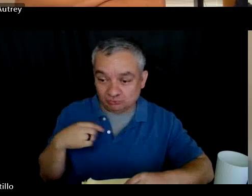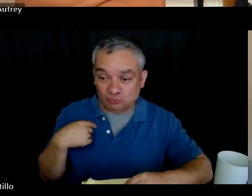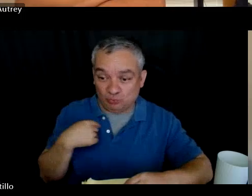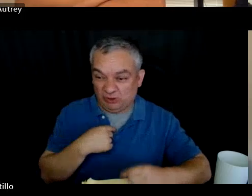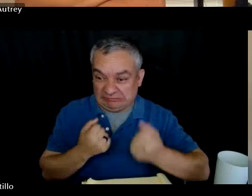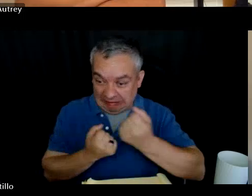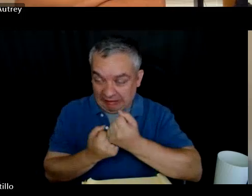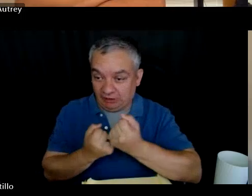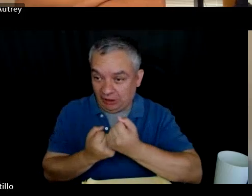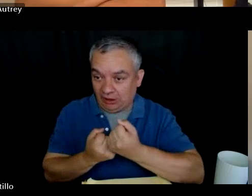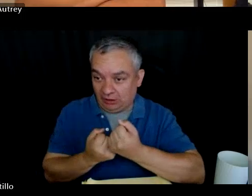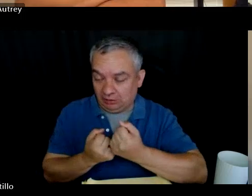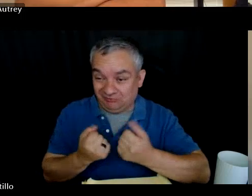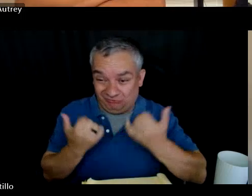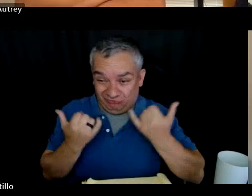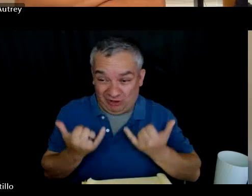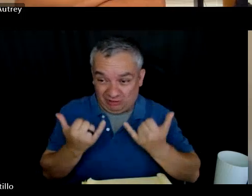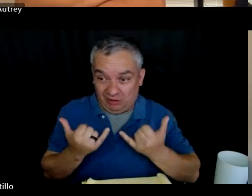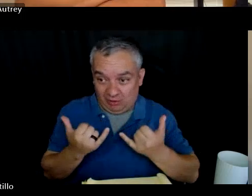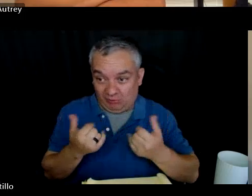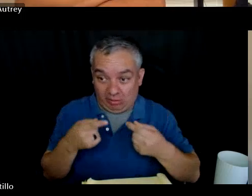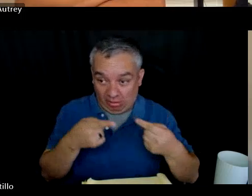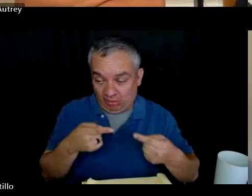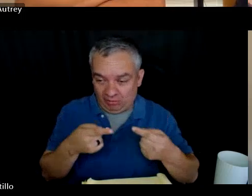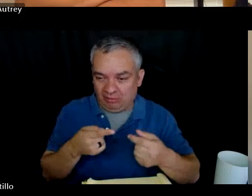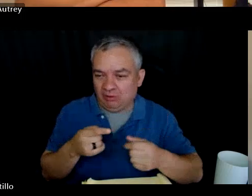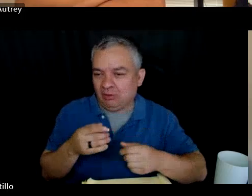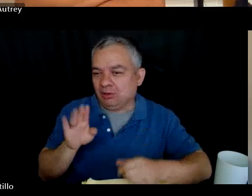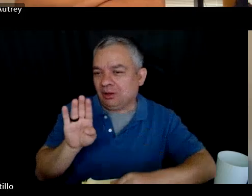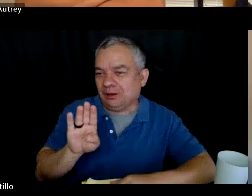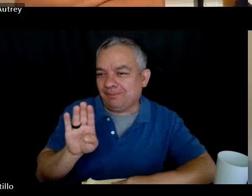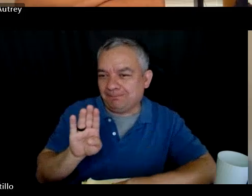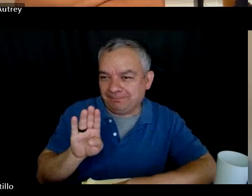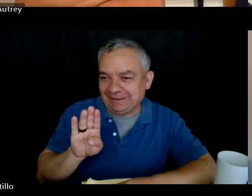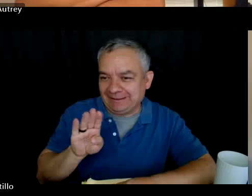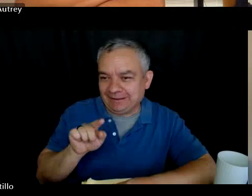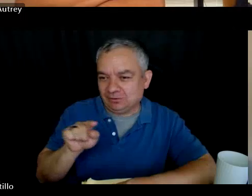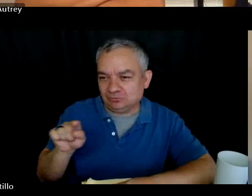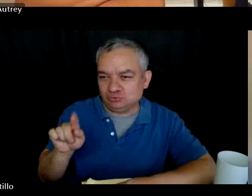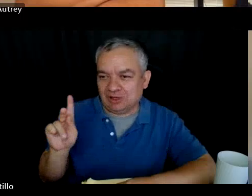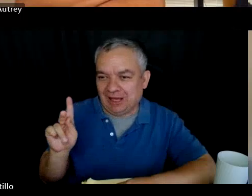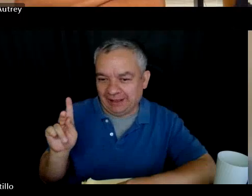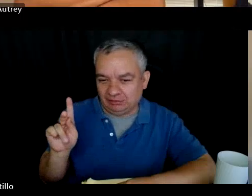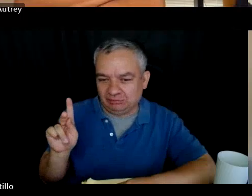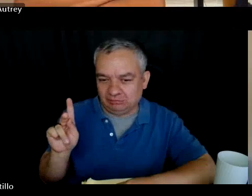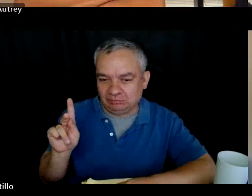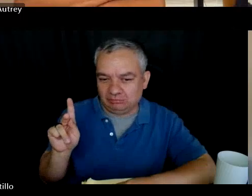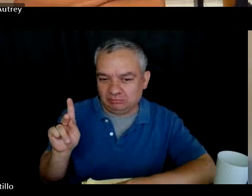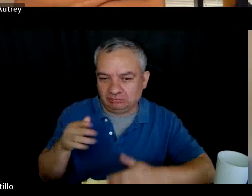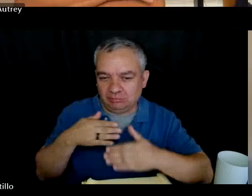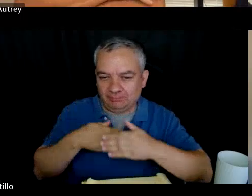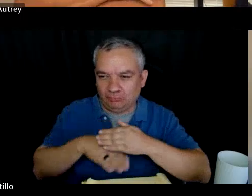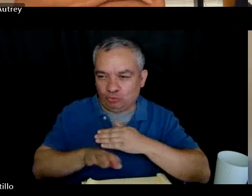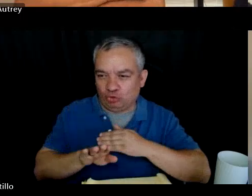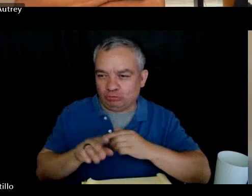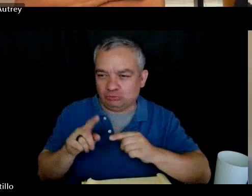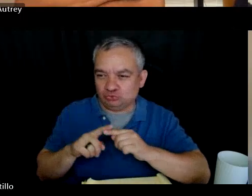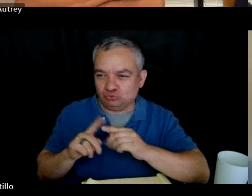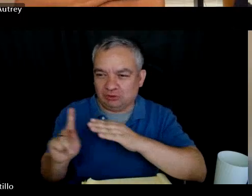DSDHH and the governor's council is really advocating for that, but they're